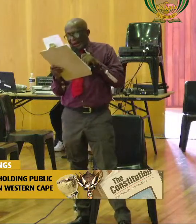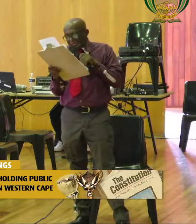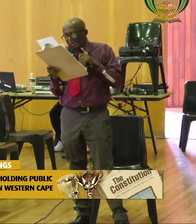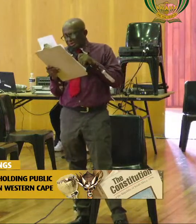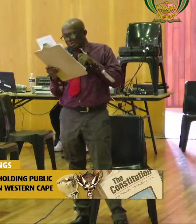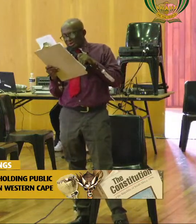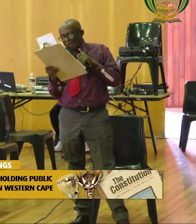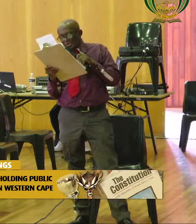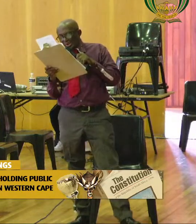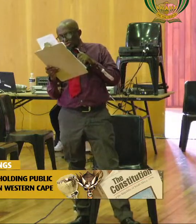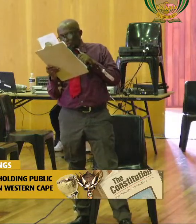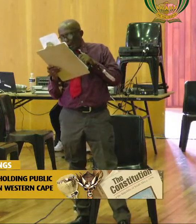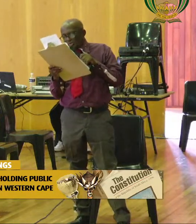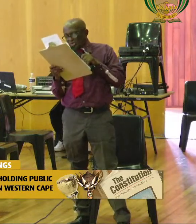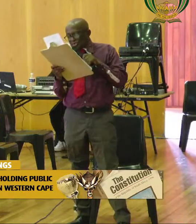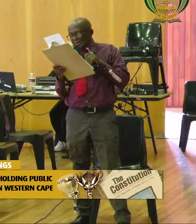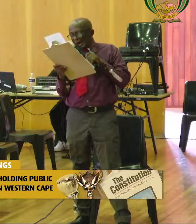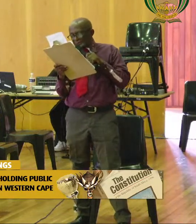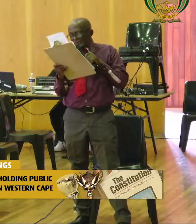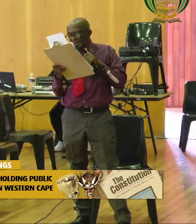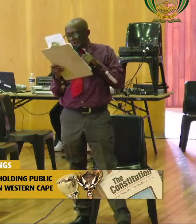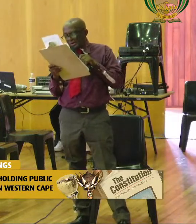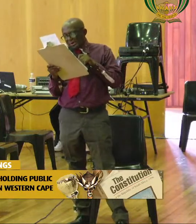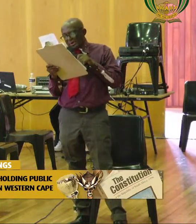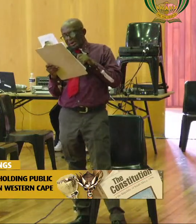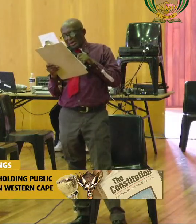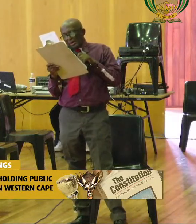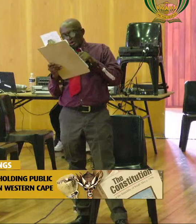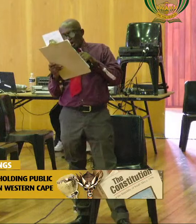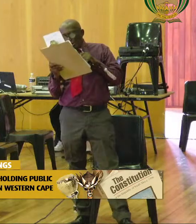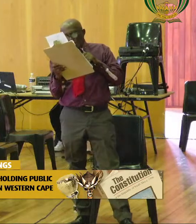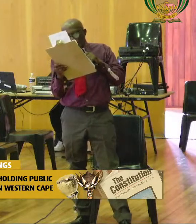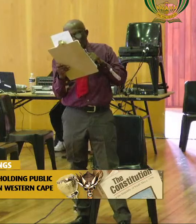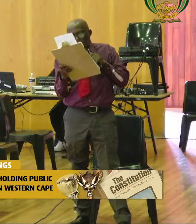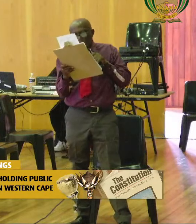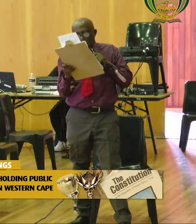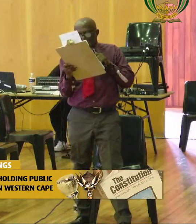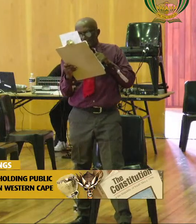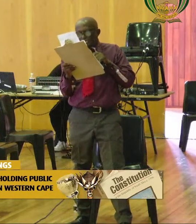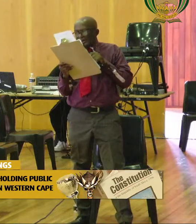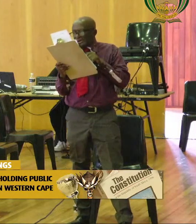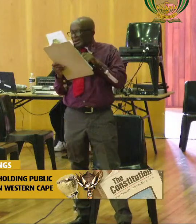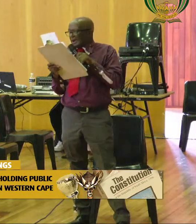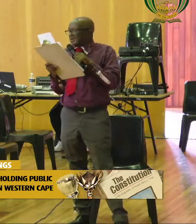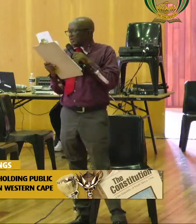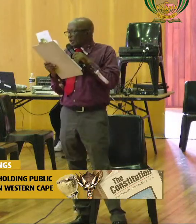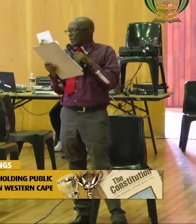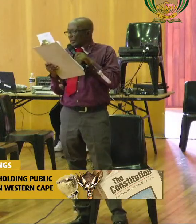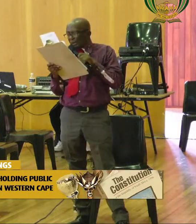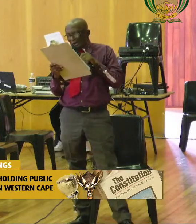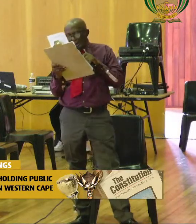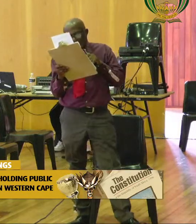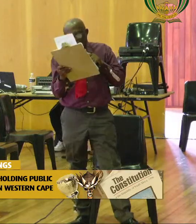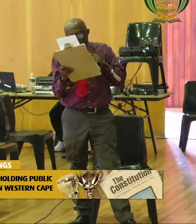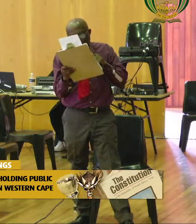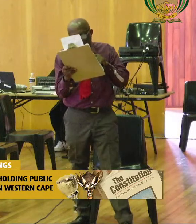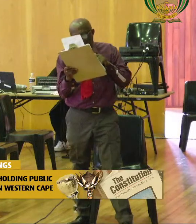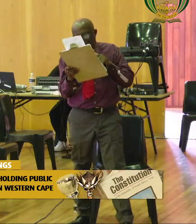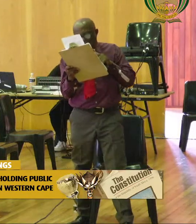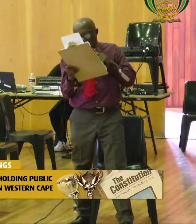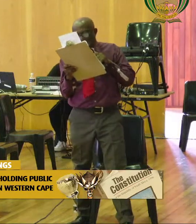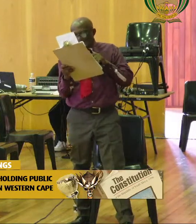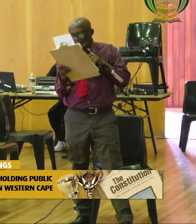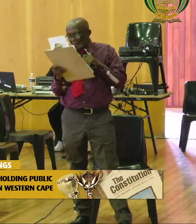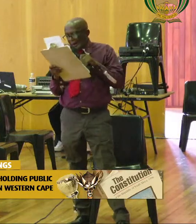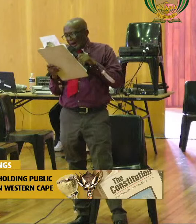Persons are greedy, they just want to govern. No rule, this will create no rule in